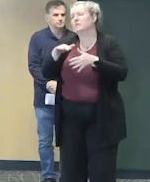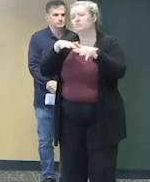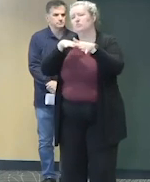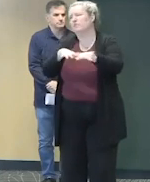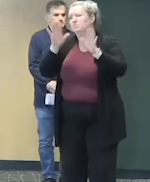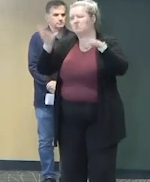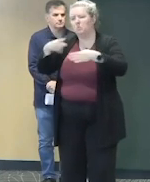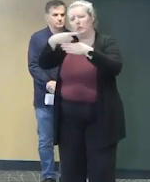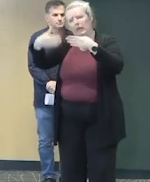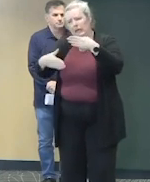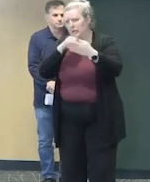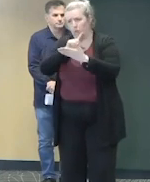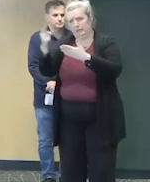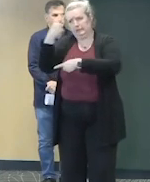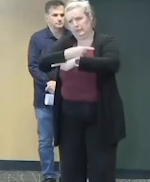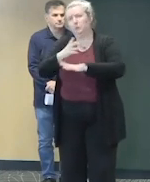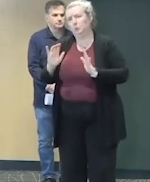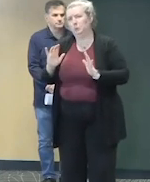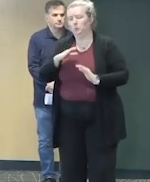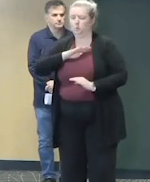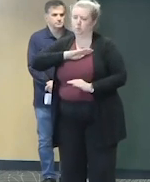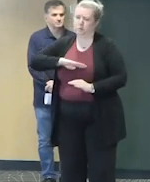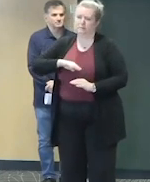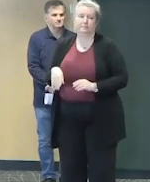so thank you for teeing up the 70-mile-an-hour fastball.